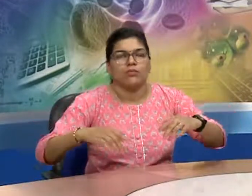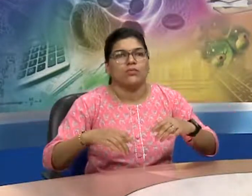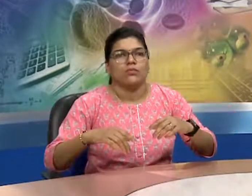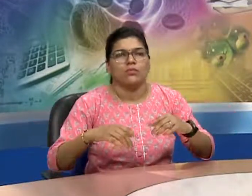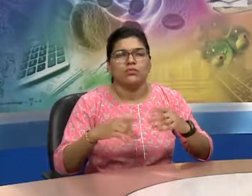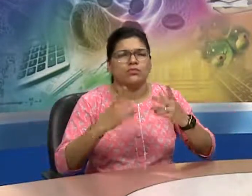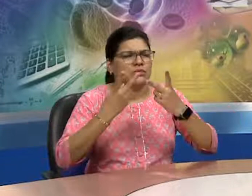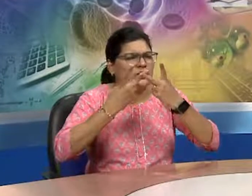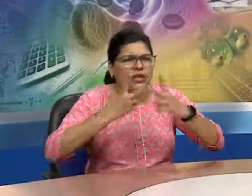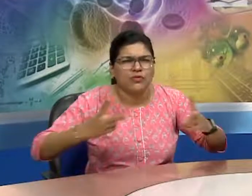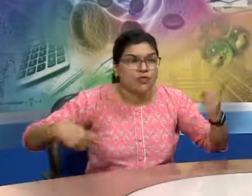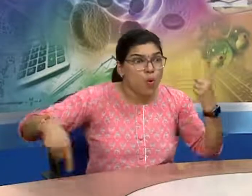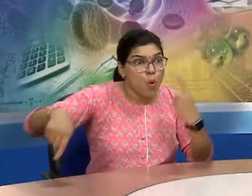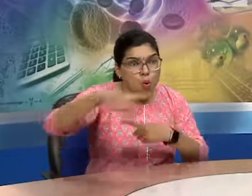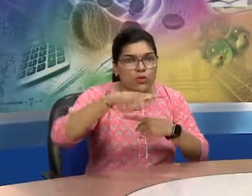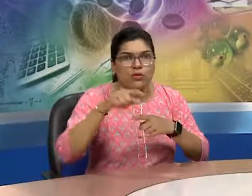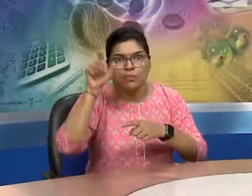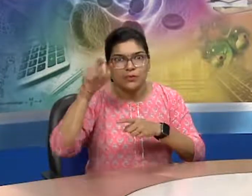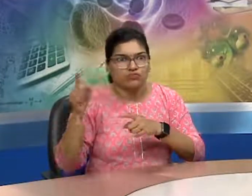in general.